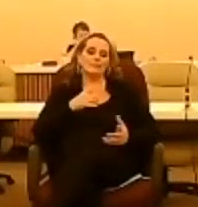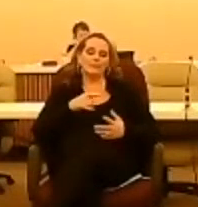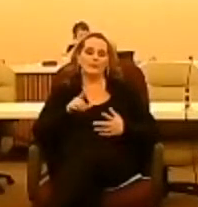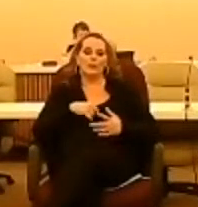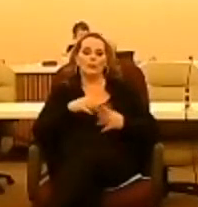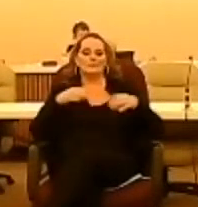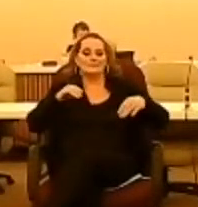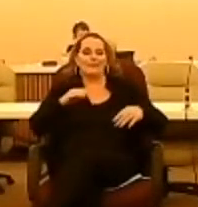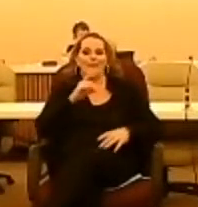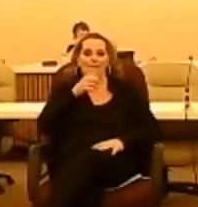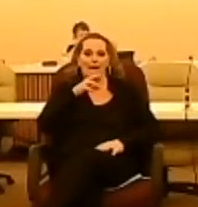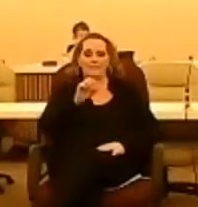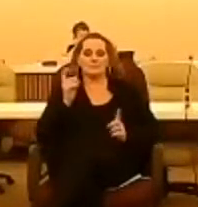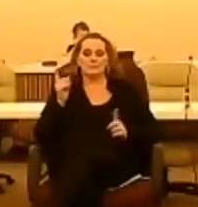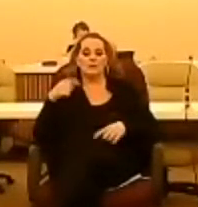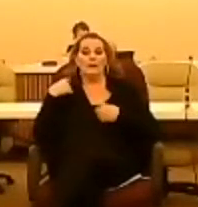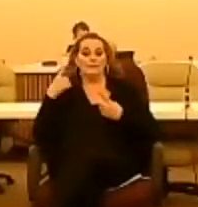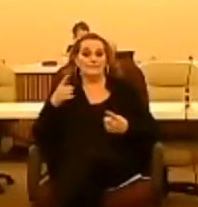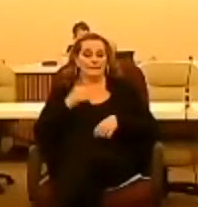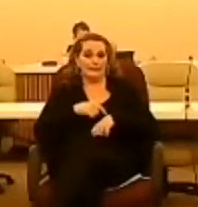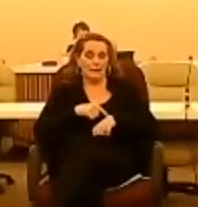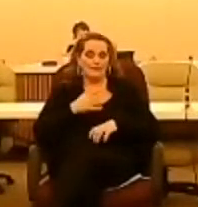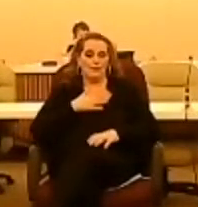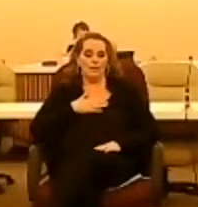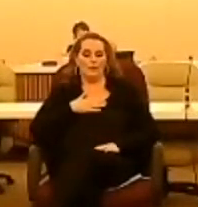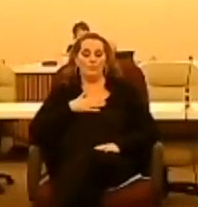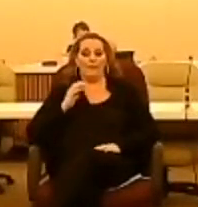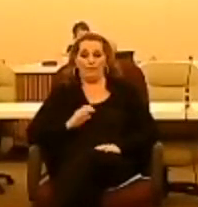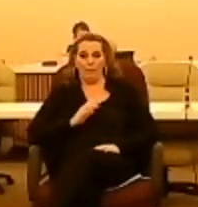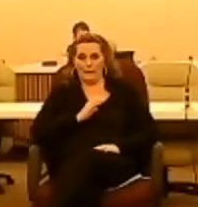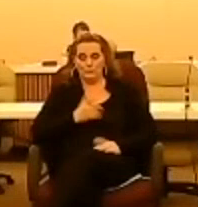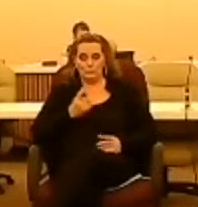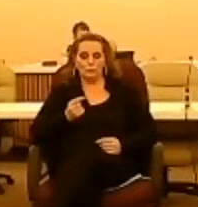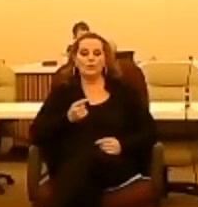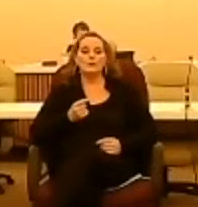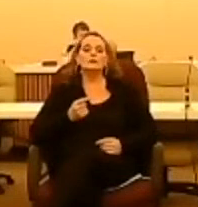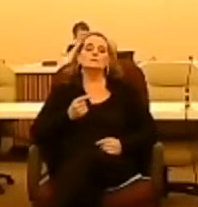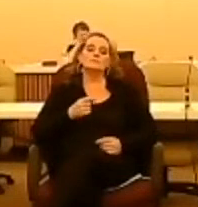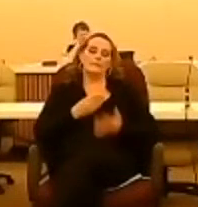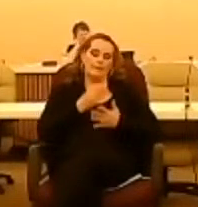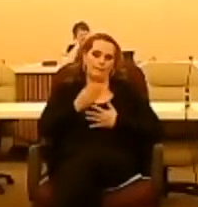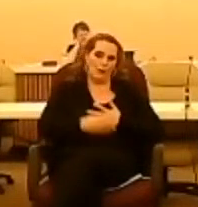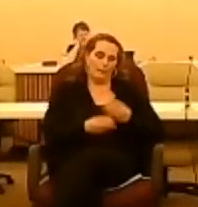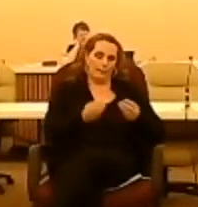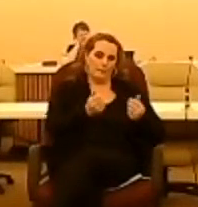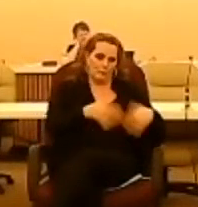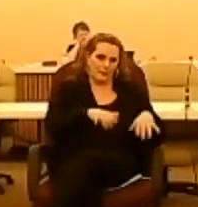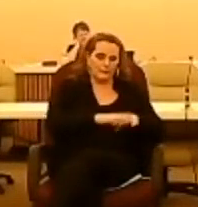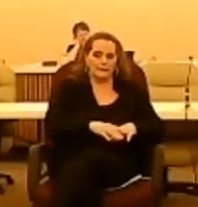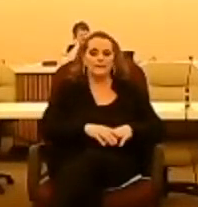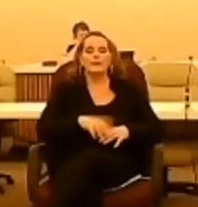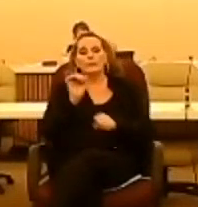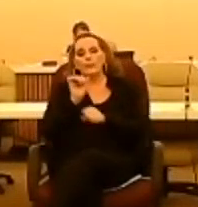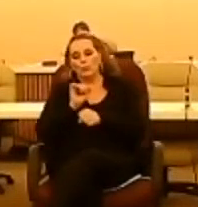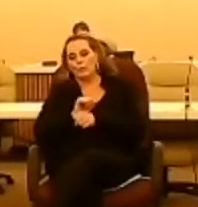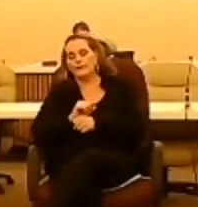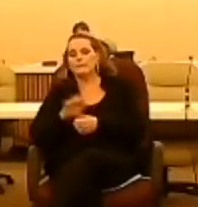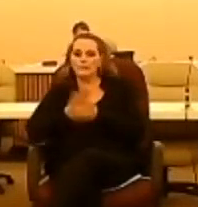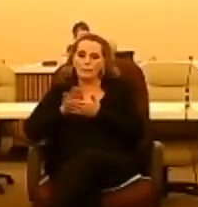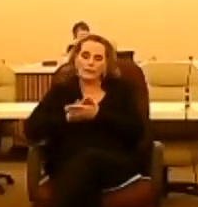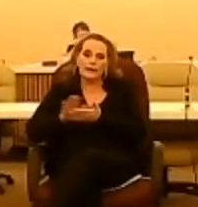since then, my client has closed on the property. They're working on the property. They've been cleaning up the